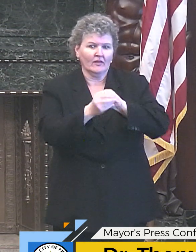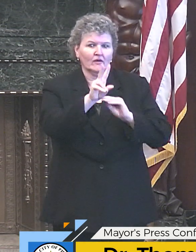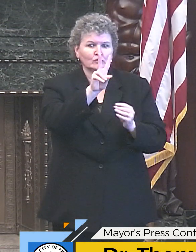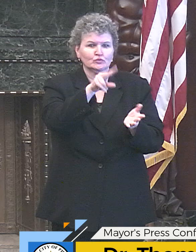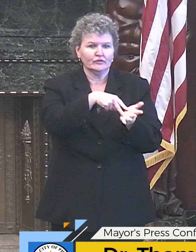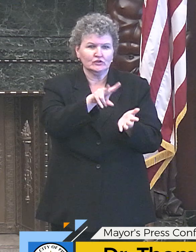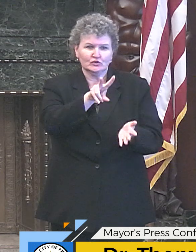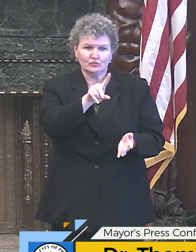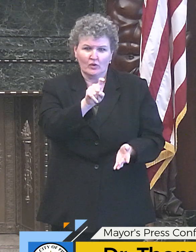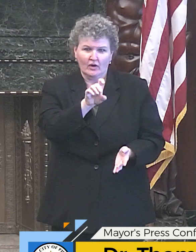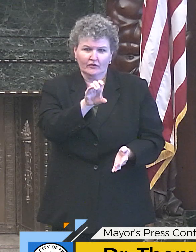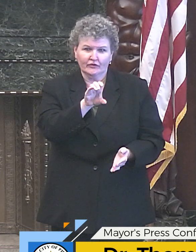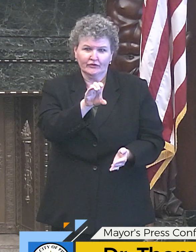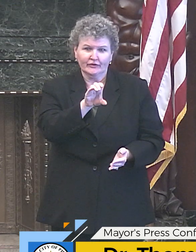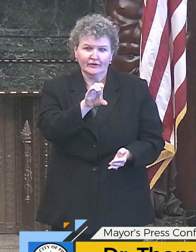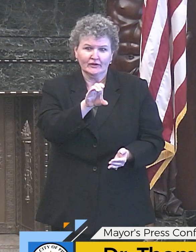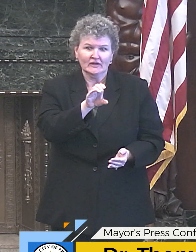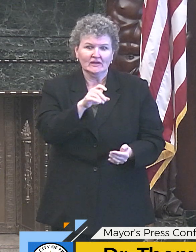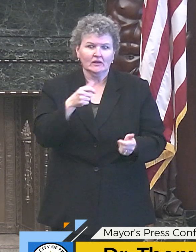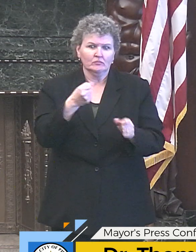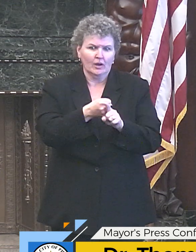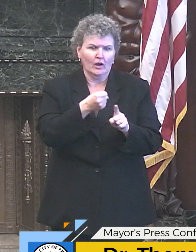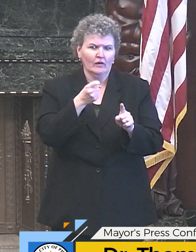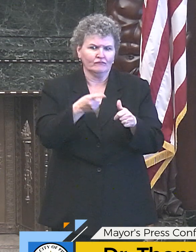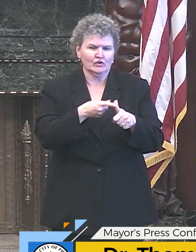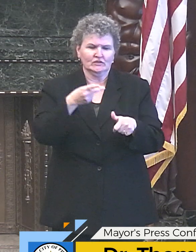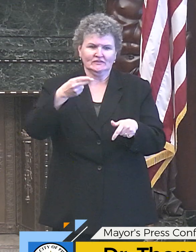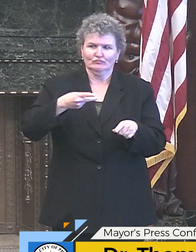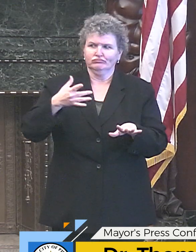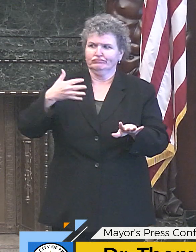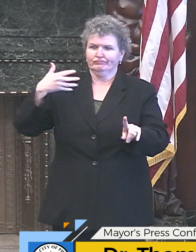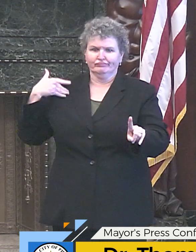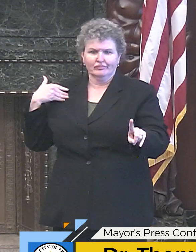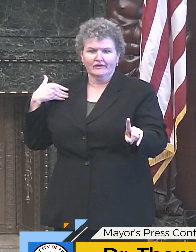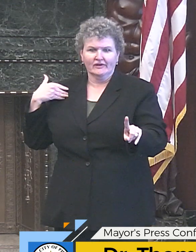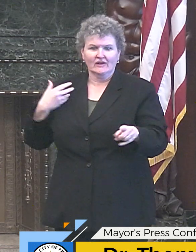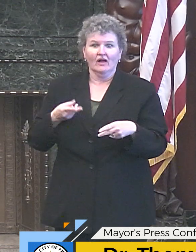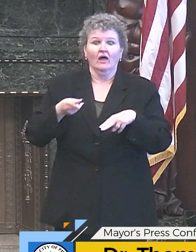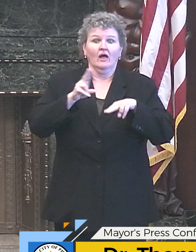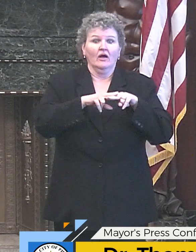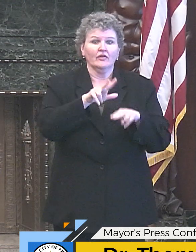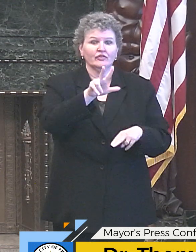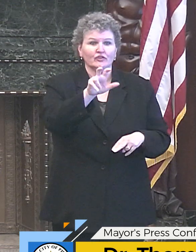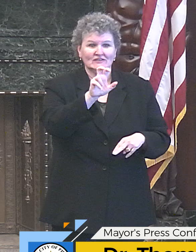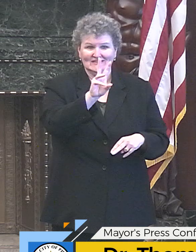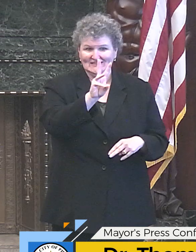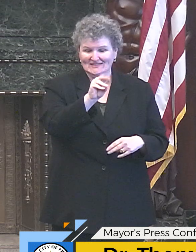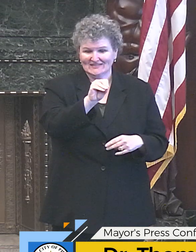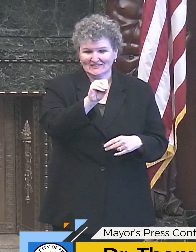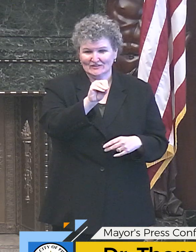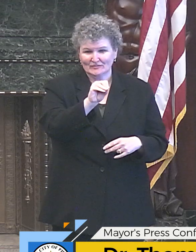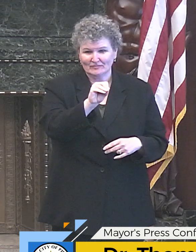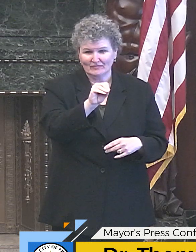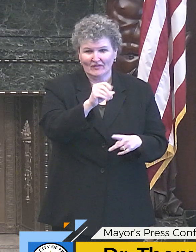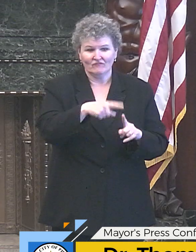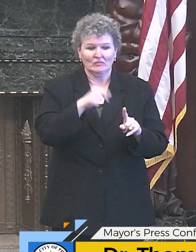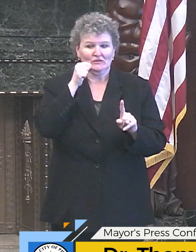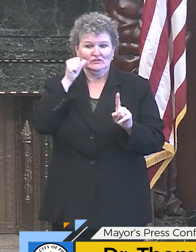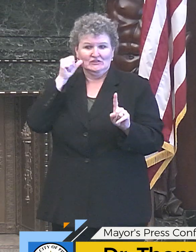coronavirus infection since the beginning of the epidemic. That is an increase of 360 new cases that were reported yesterday.